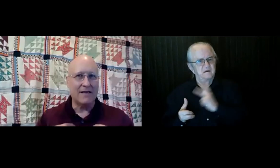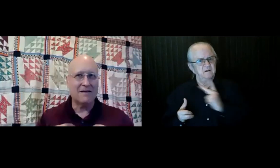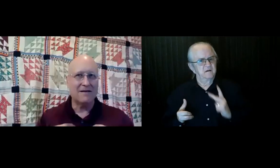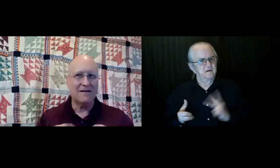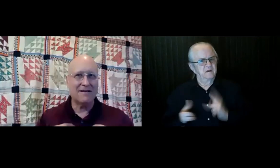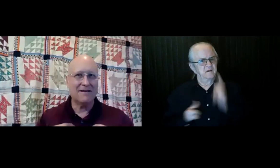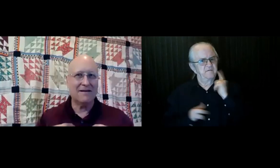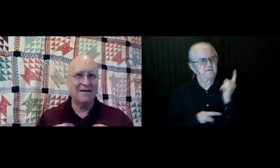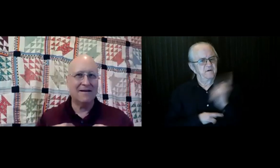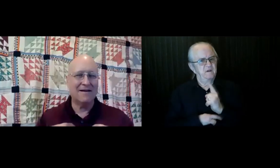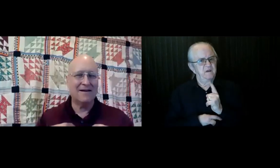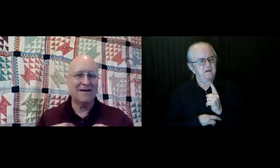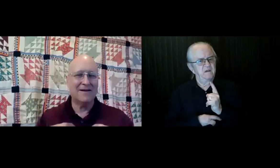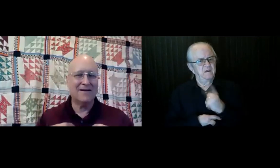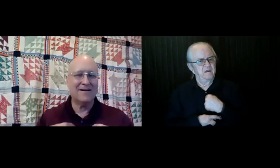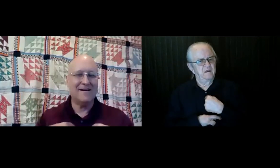day.